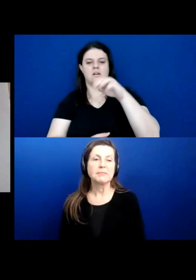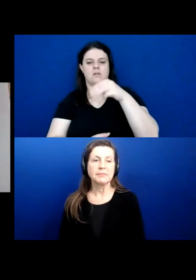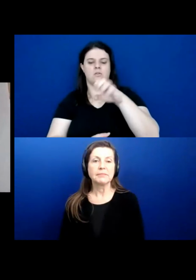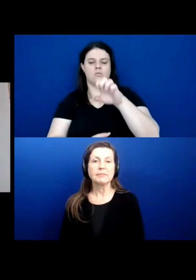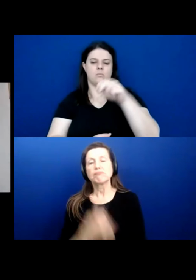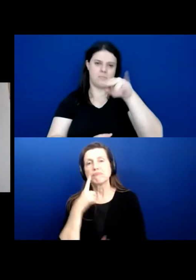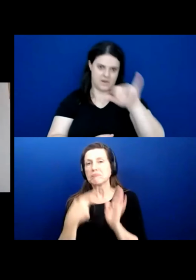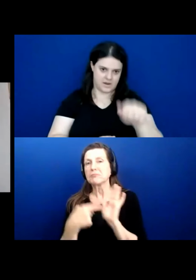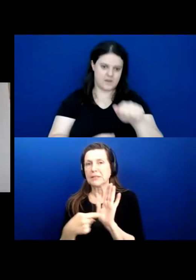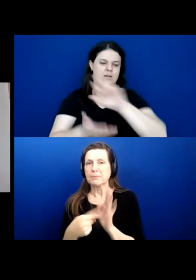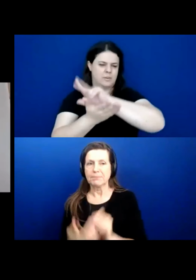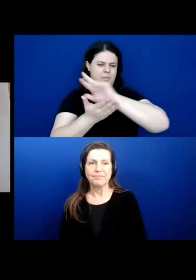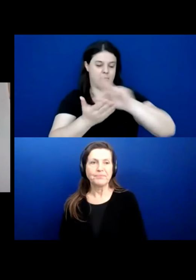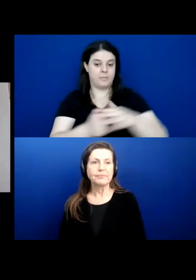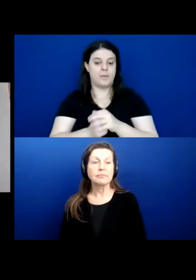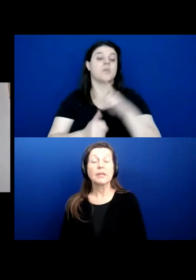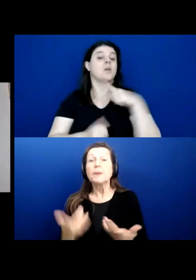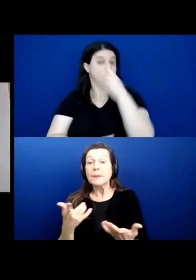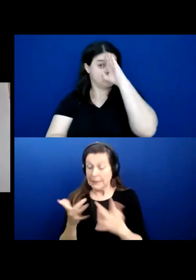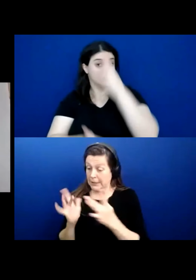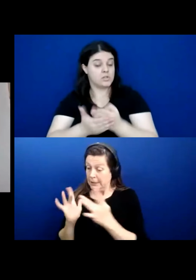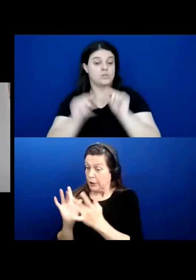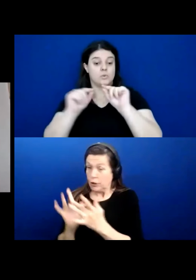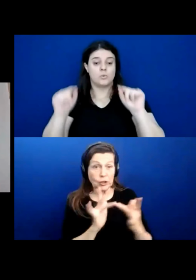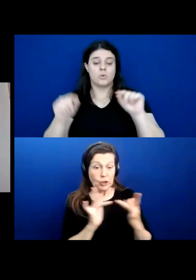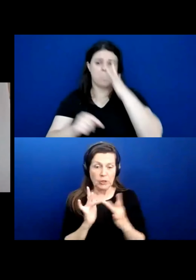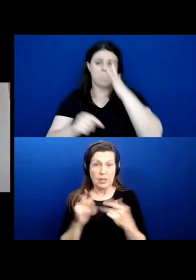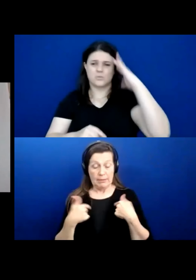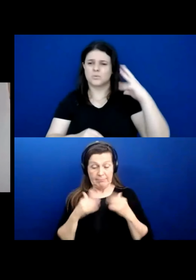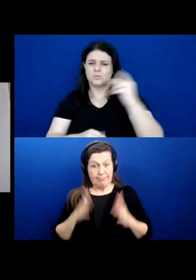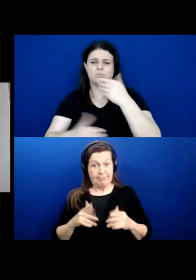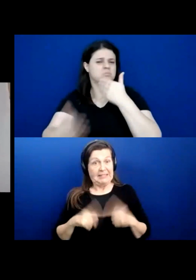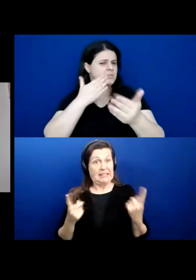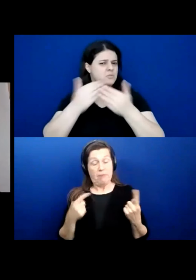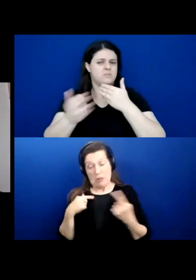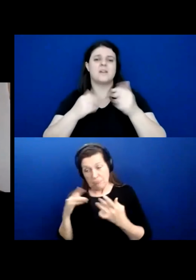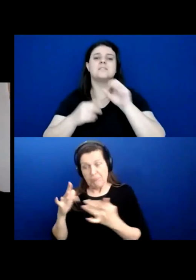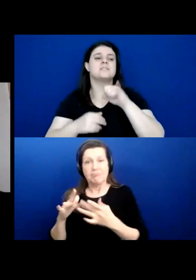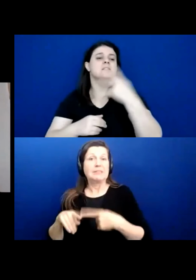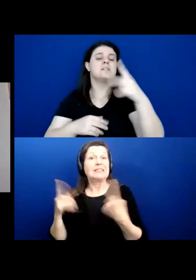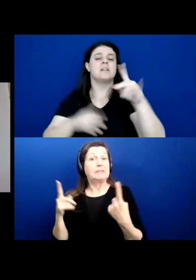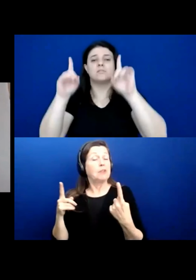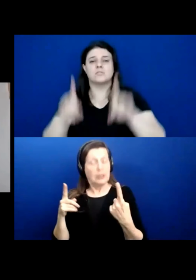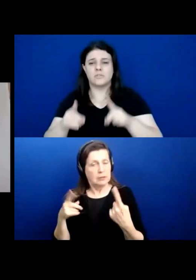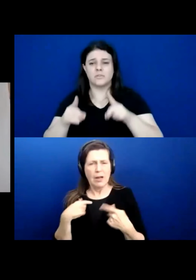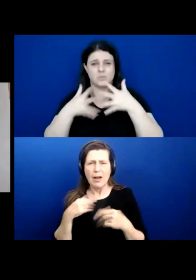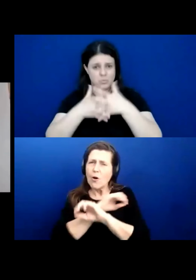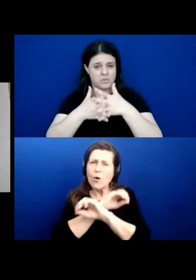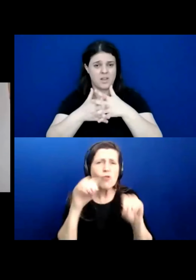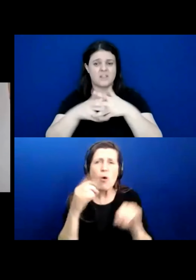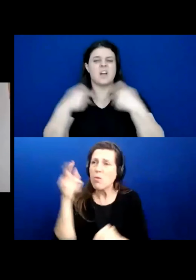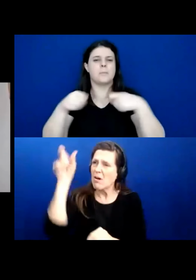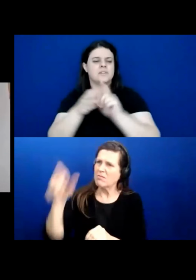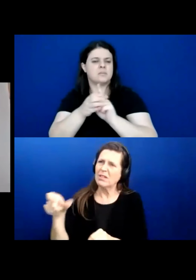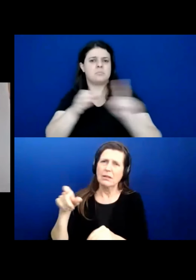Connecting differently. We believe that no one, no matter how complex their disability, should be isolated, left